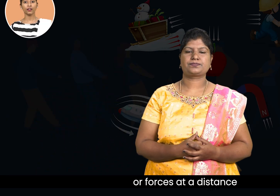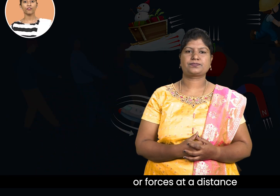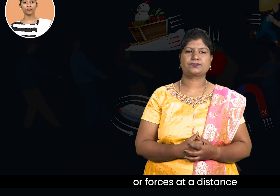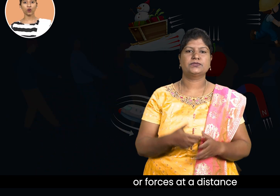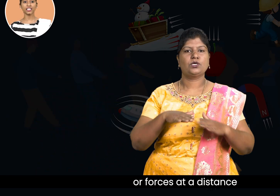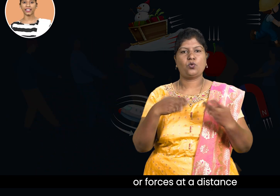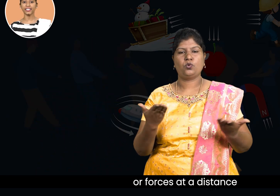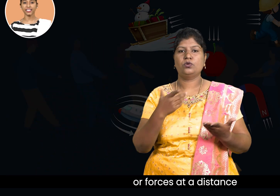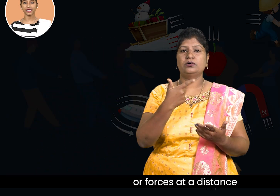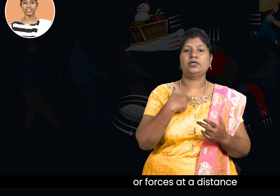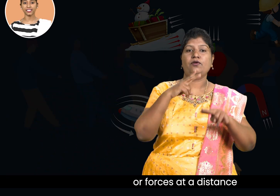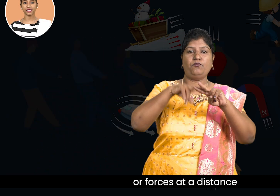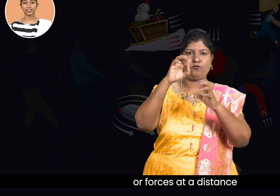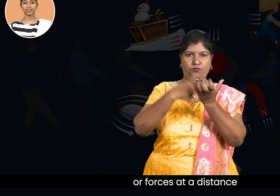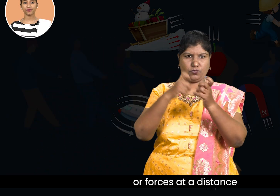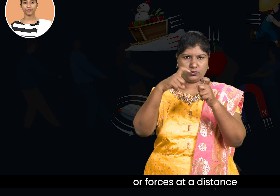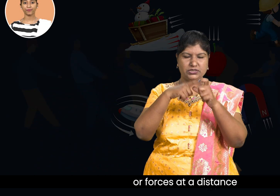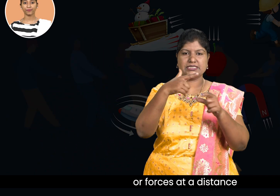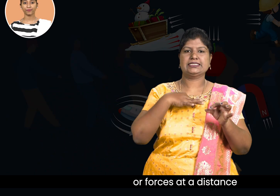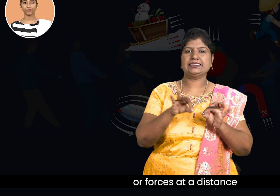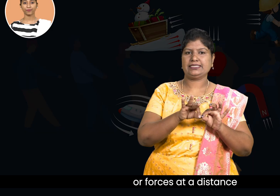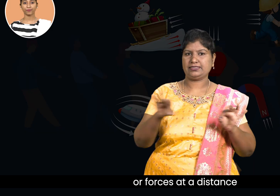or force at a distance